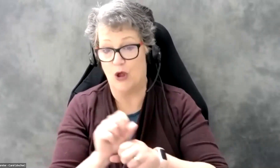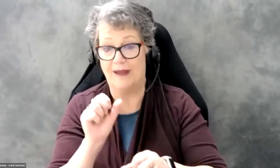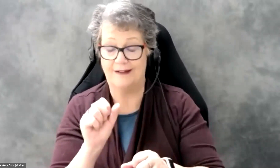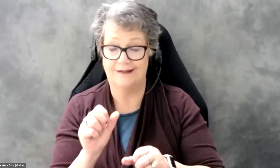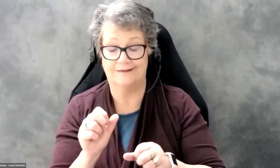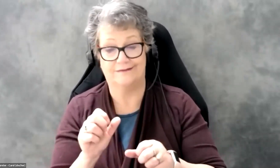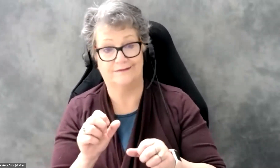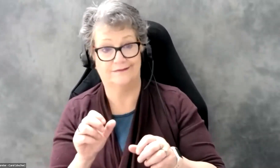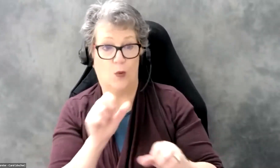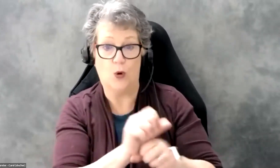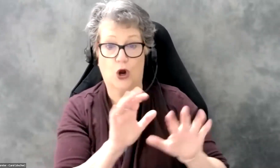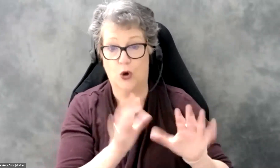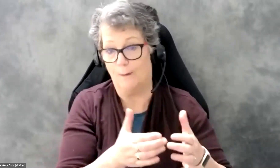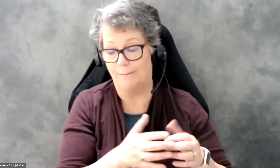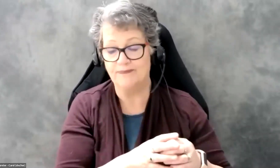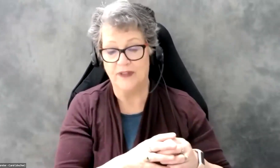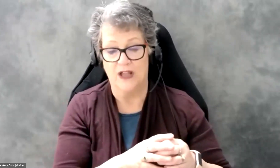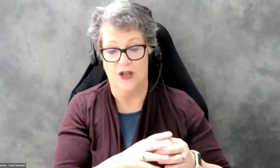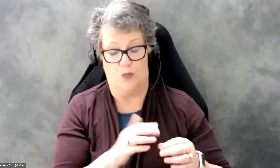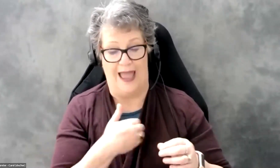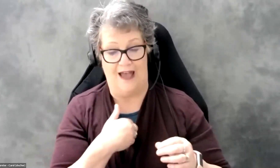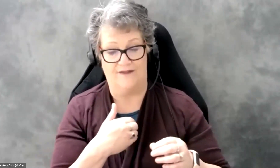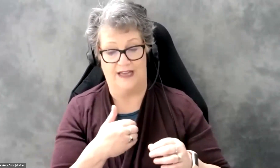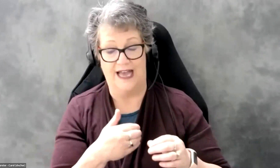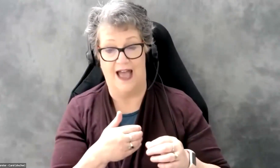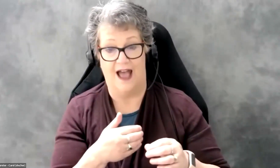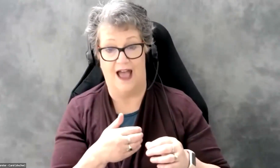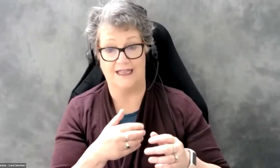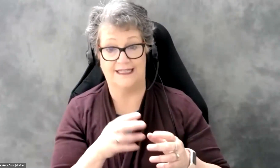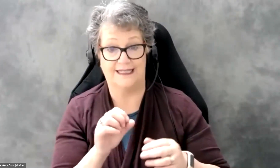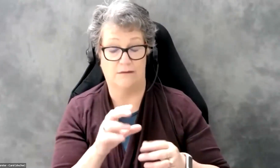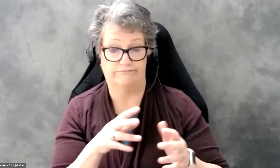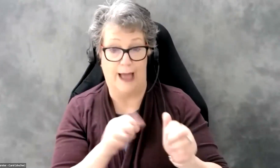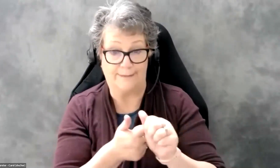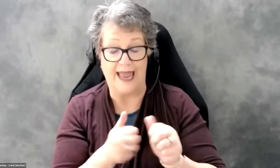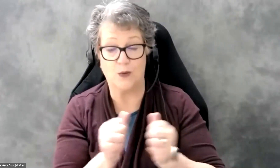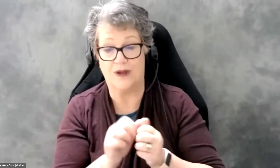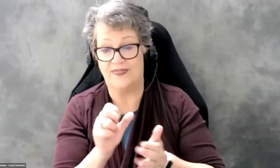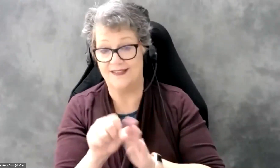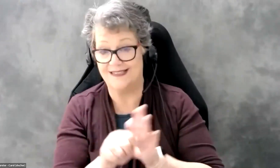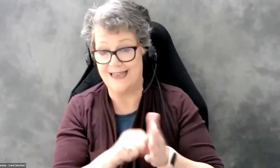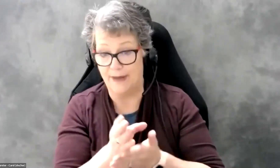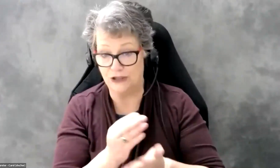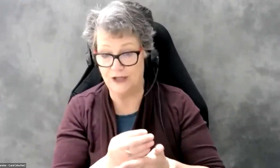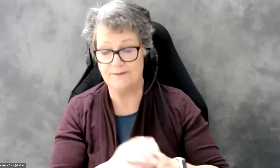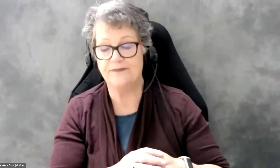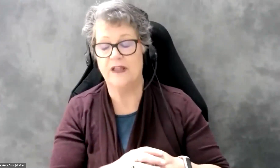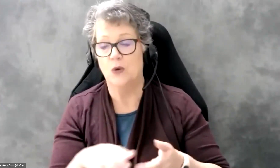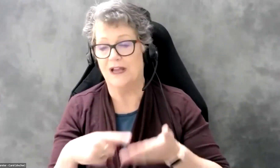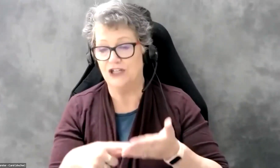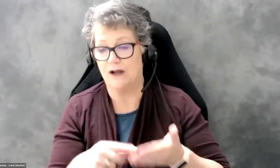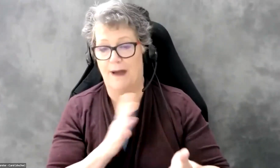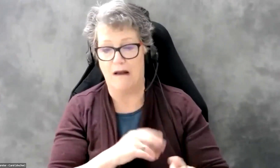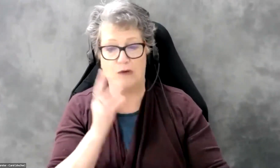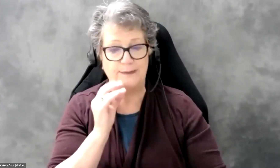coming up. We have an update on the state budget. We can talk a little bit about our experiences